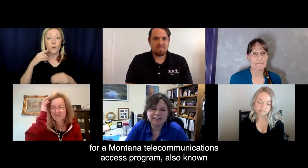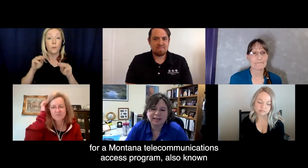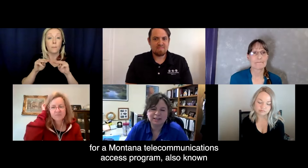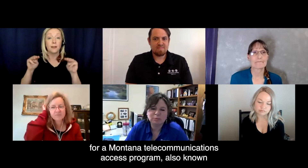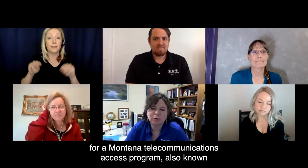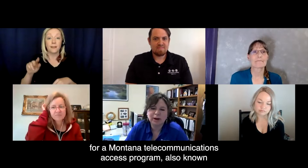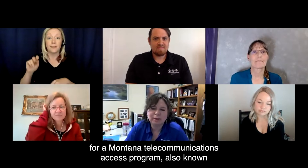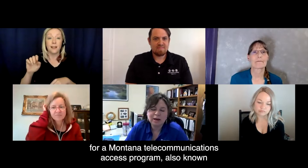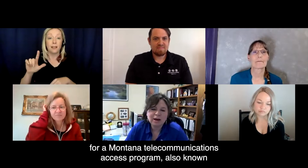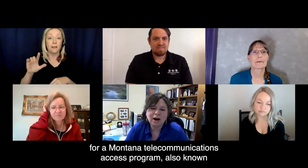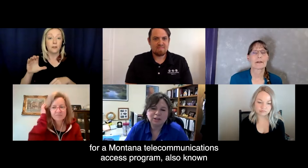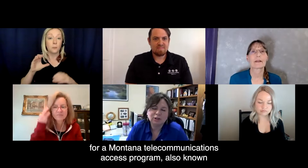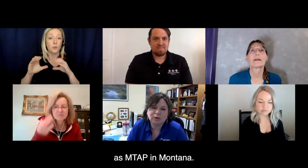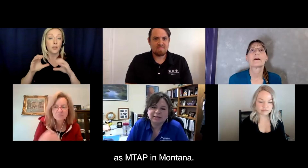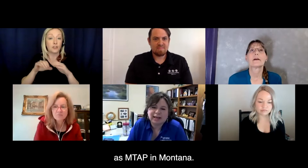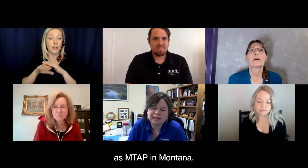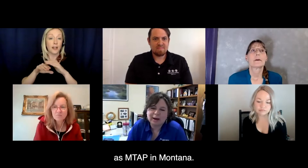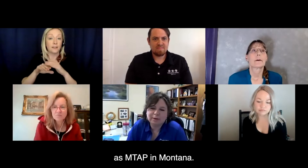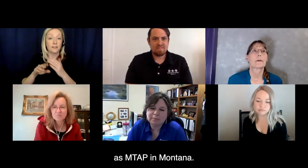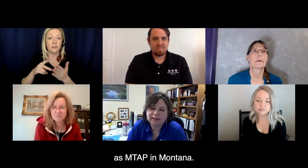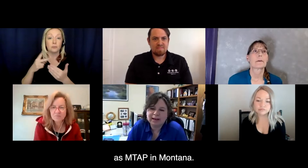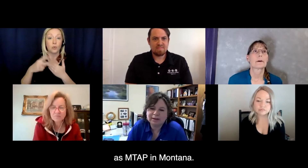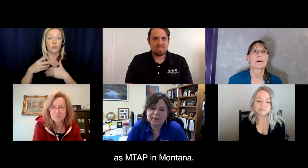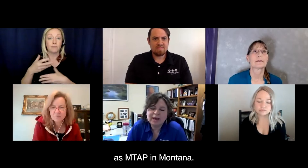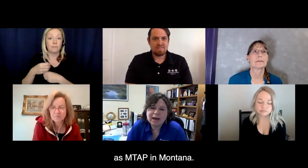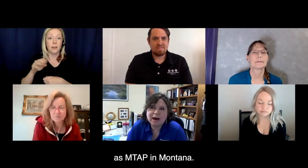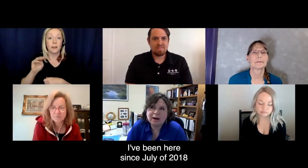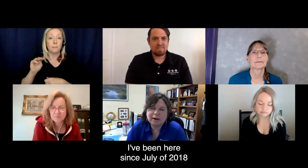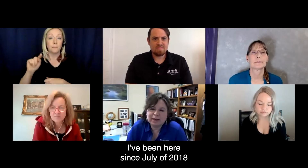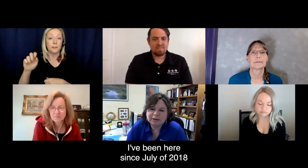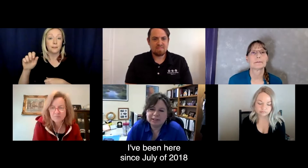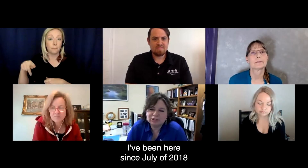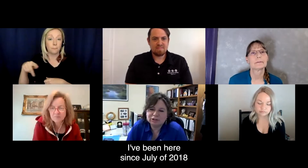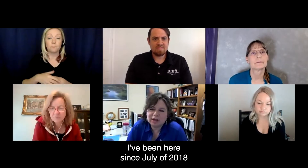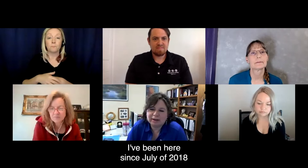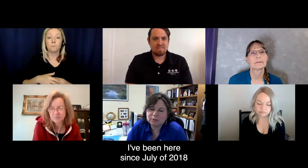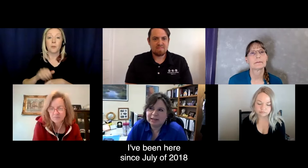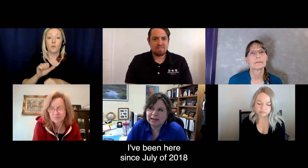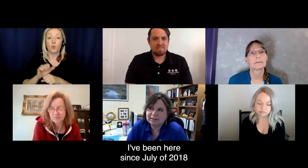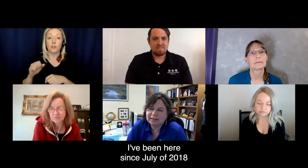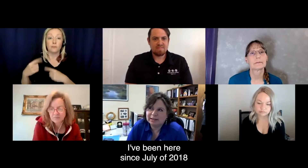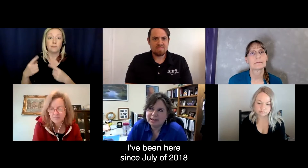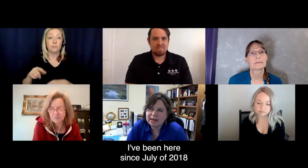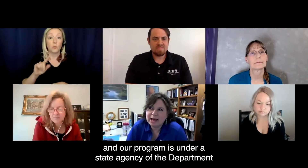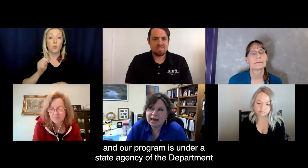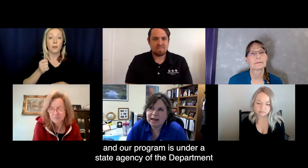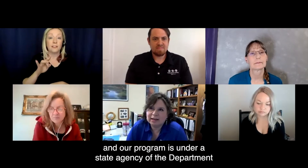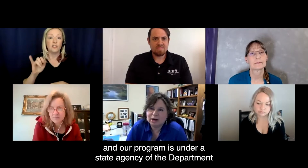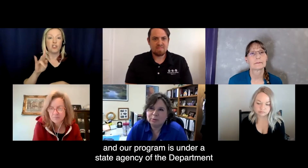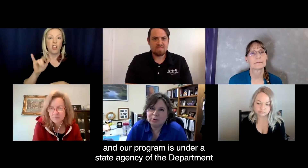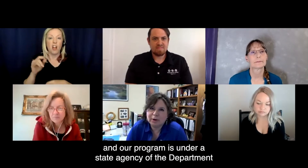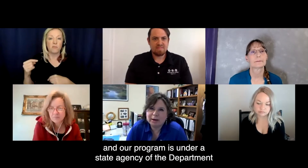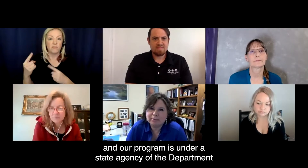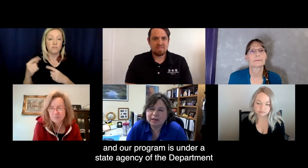Telecommunications Access Program, also known as MTAP in Montana. I've been here since July of 2018, and